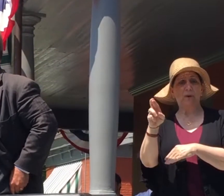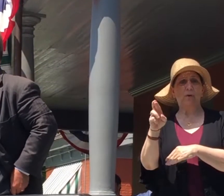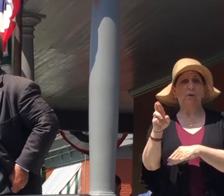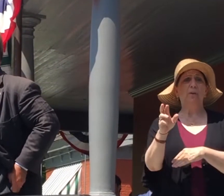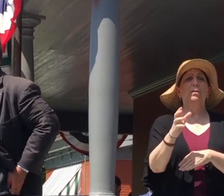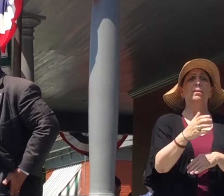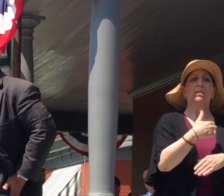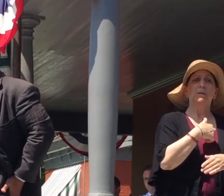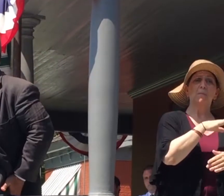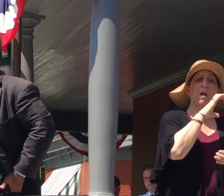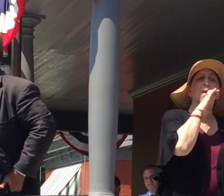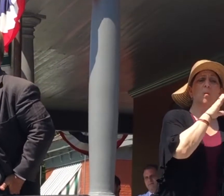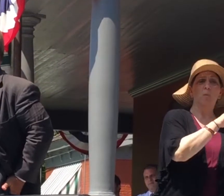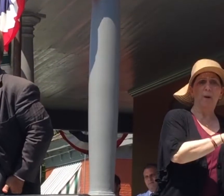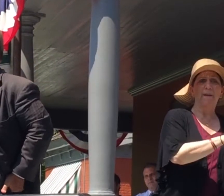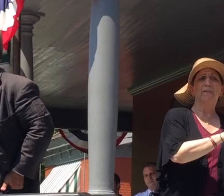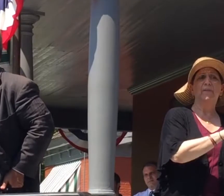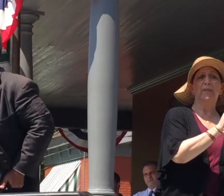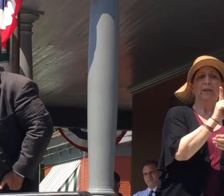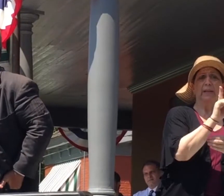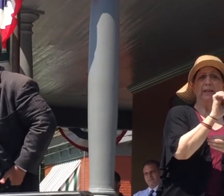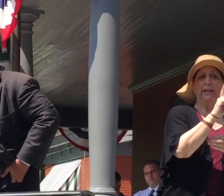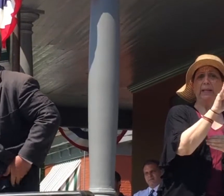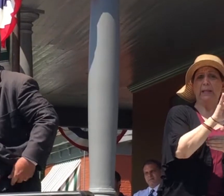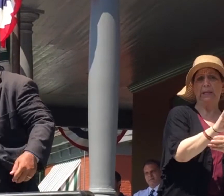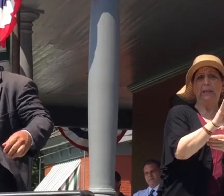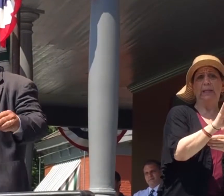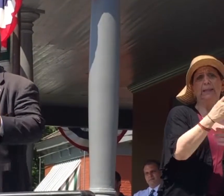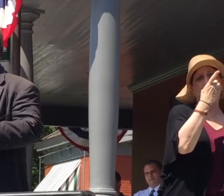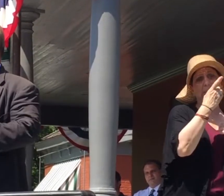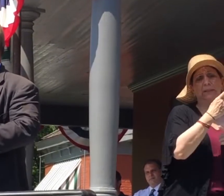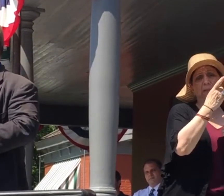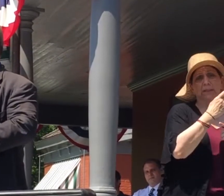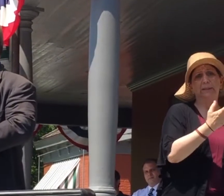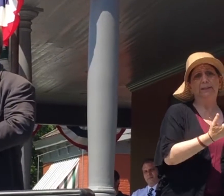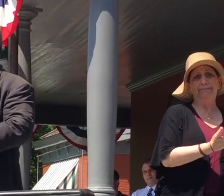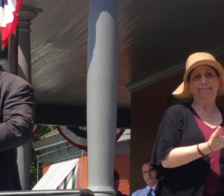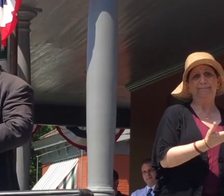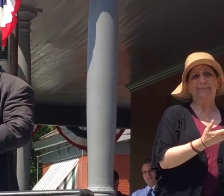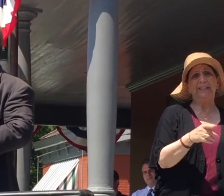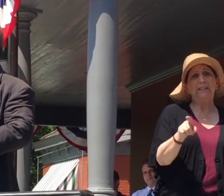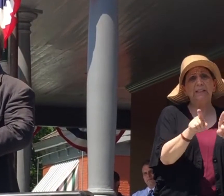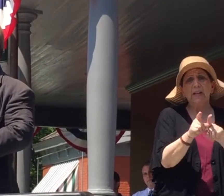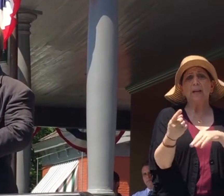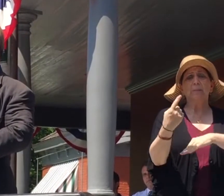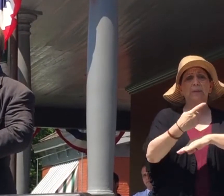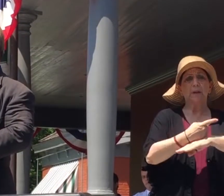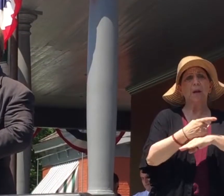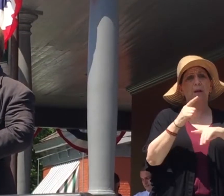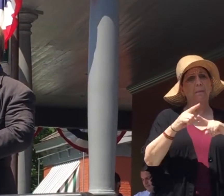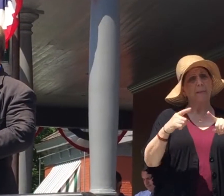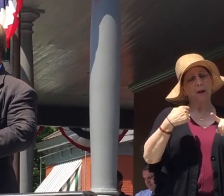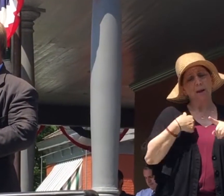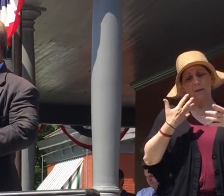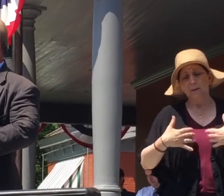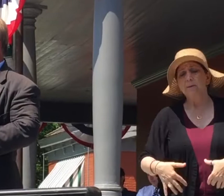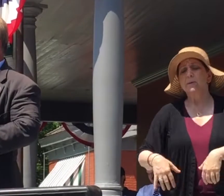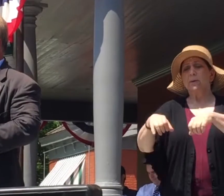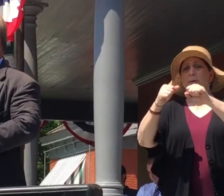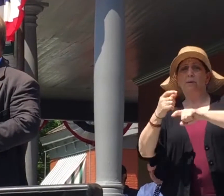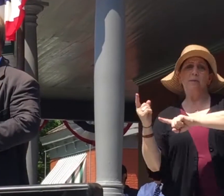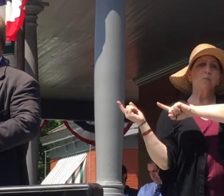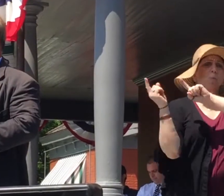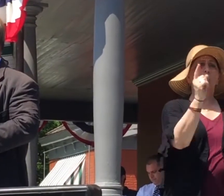and a new mother, Bright's disease, a kidney disease, now quite treatable by modern medicine. And I got action and went west